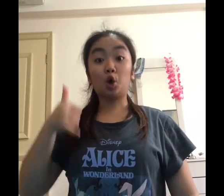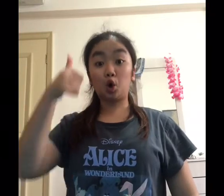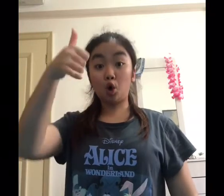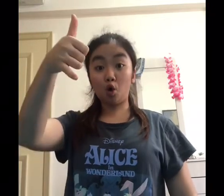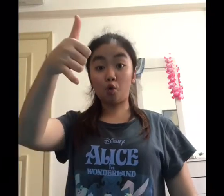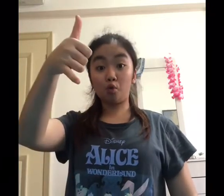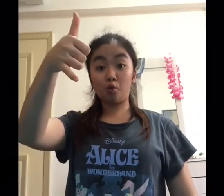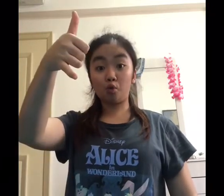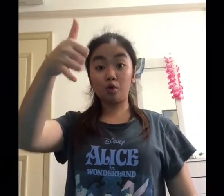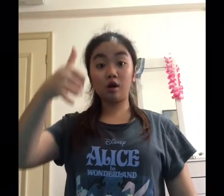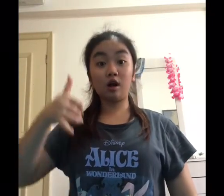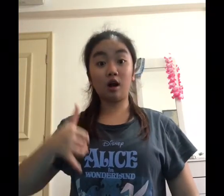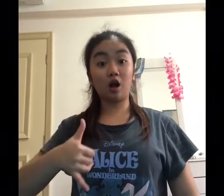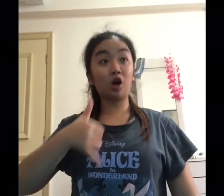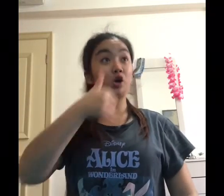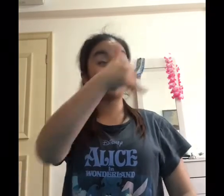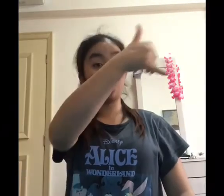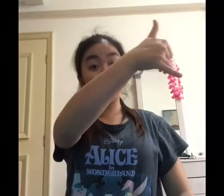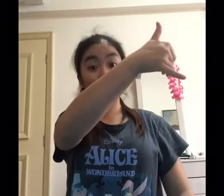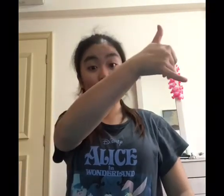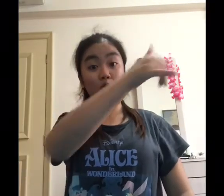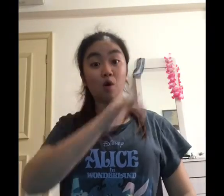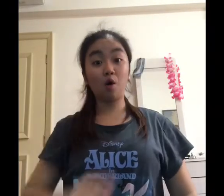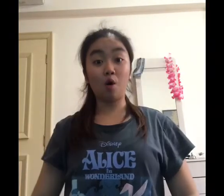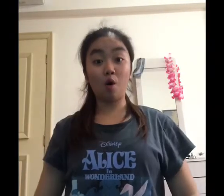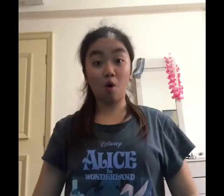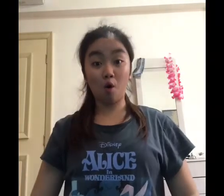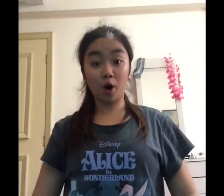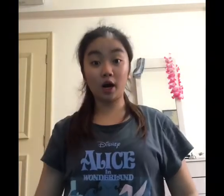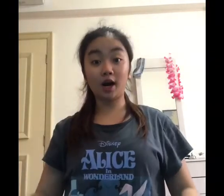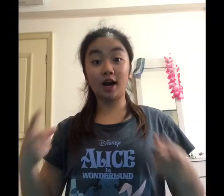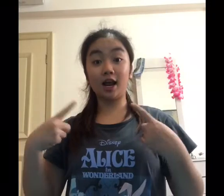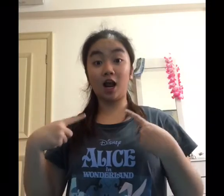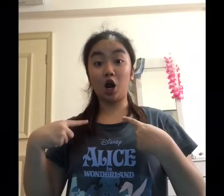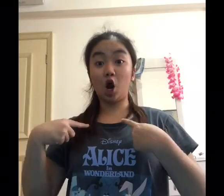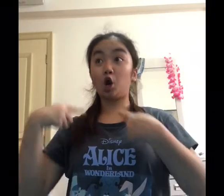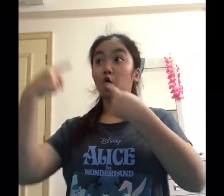Go, go. Or go.